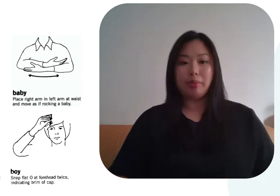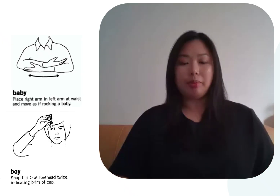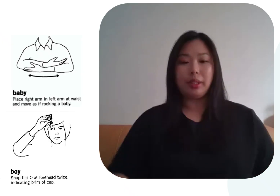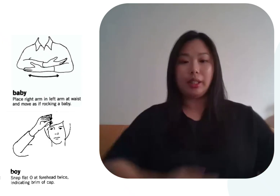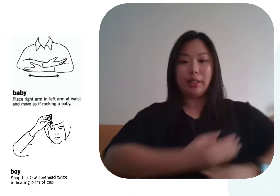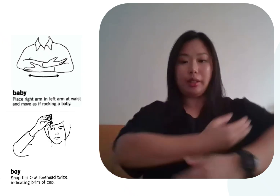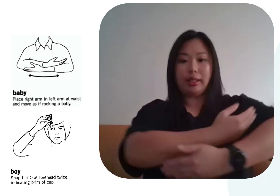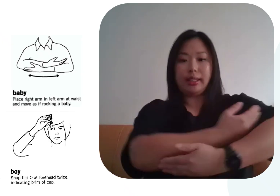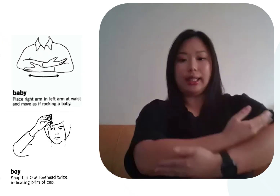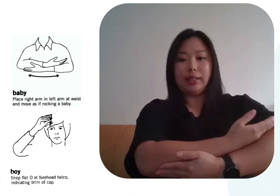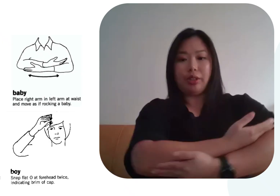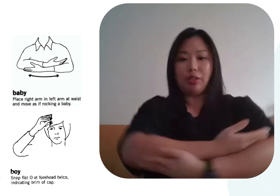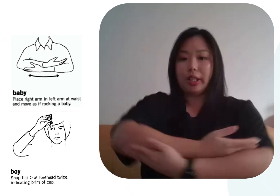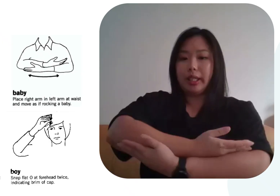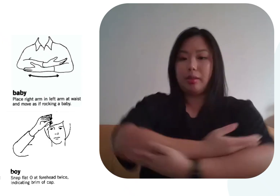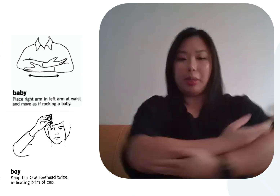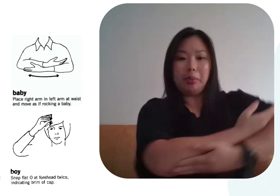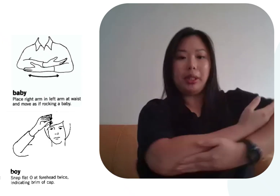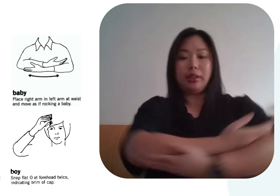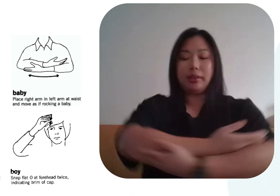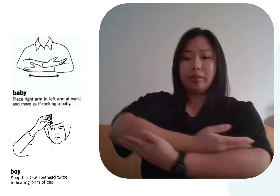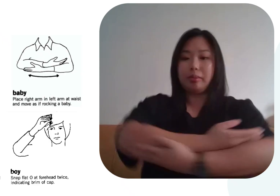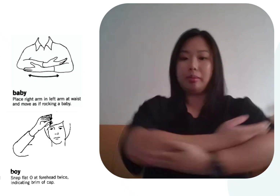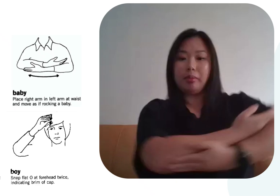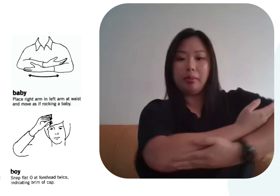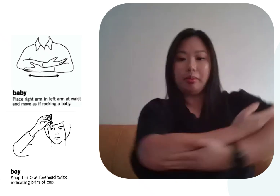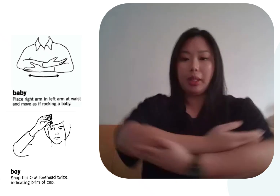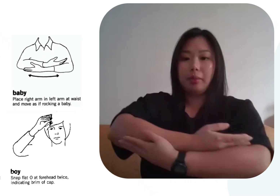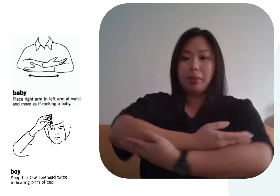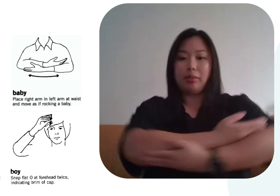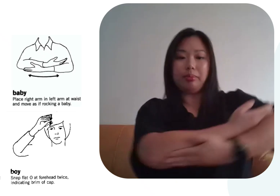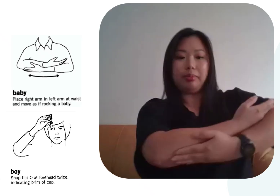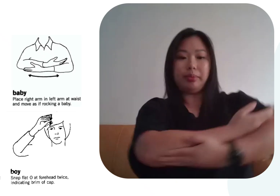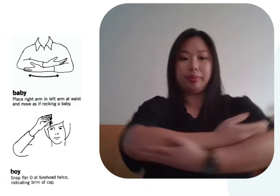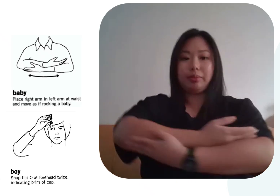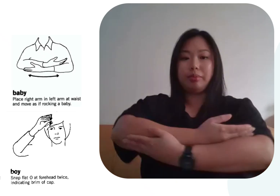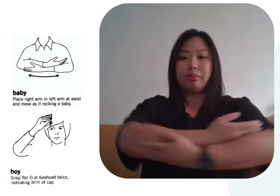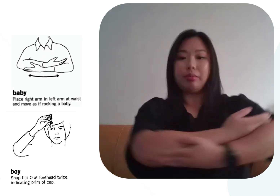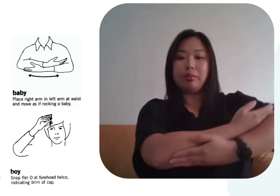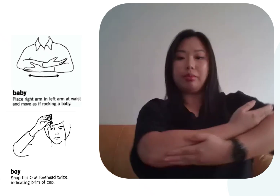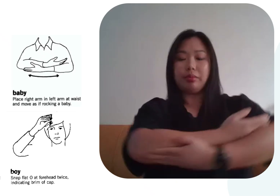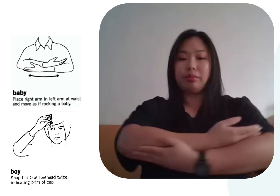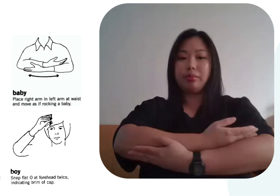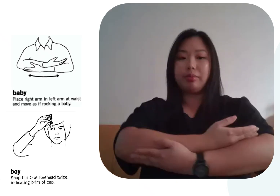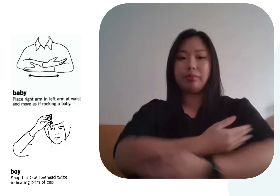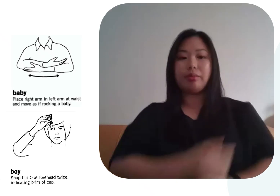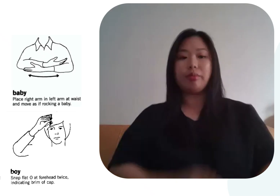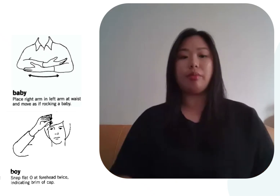Baby, it's as if you're rocking a baby. Baby.